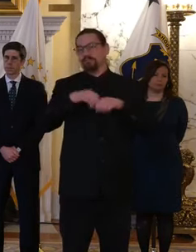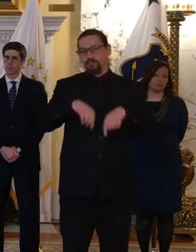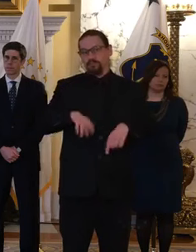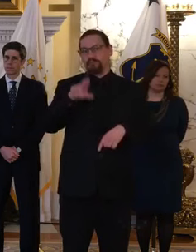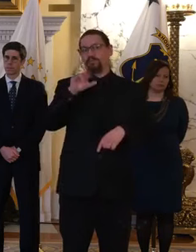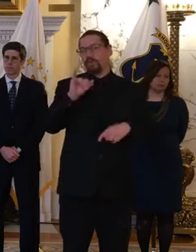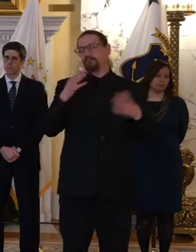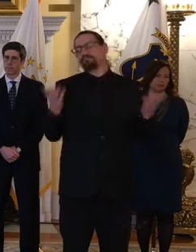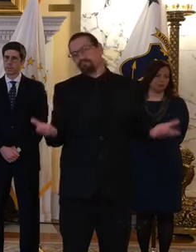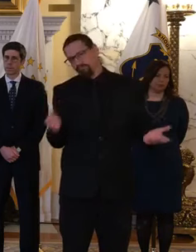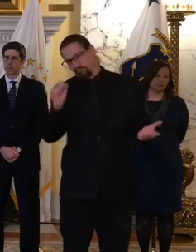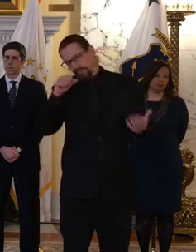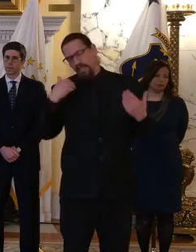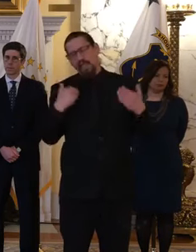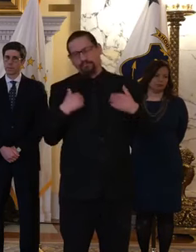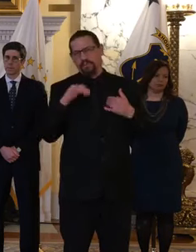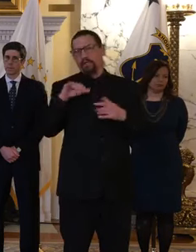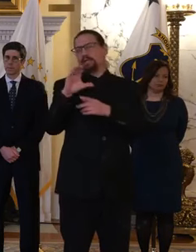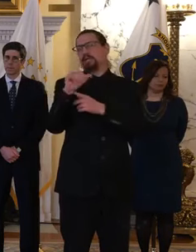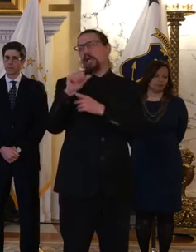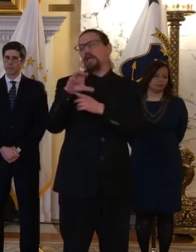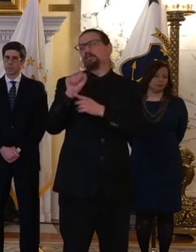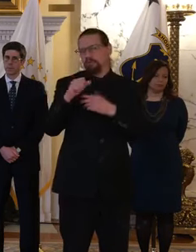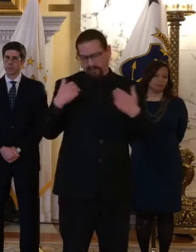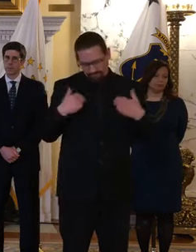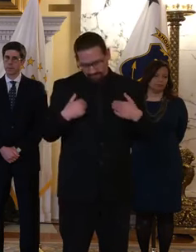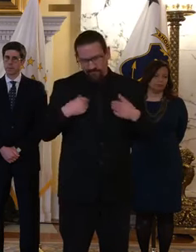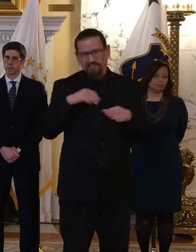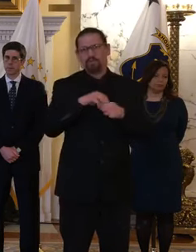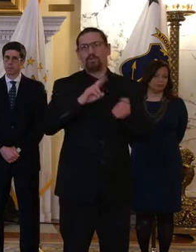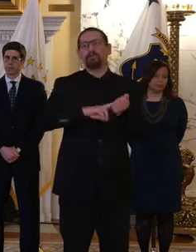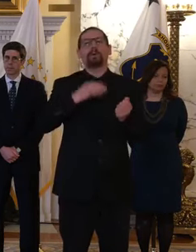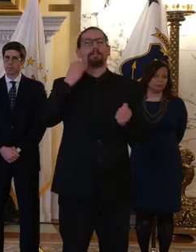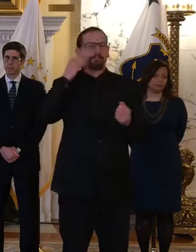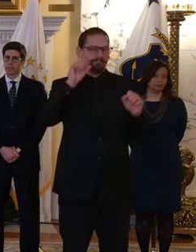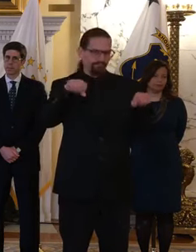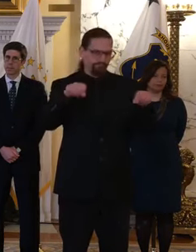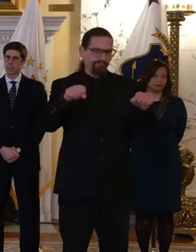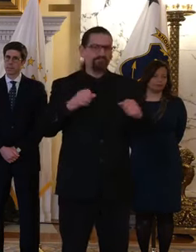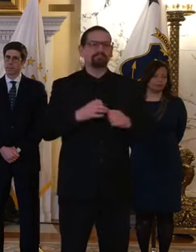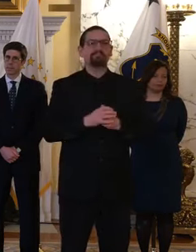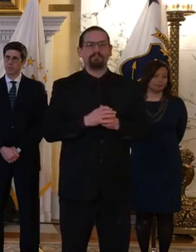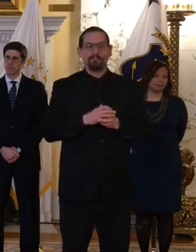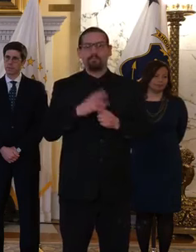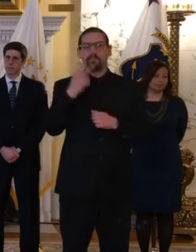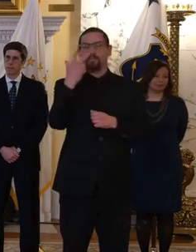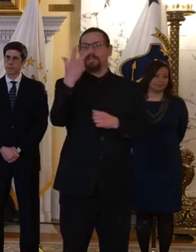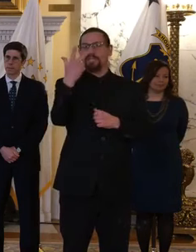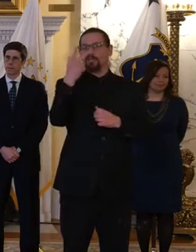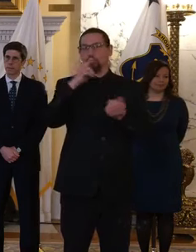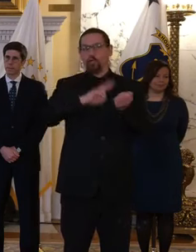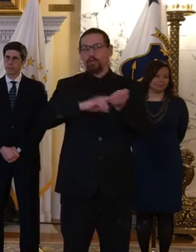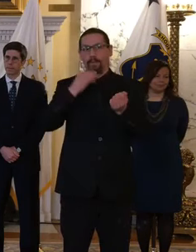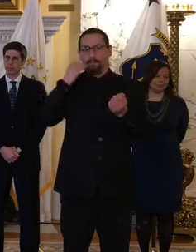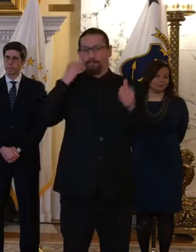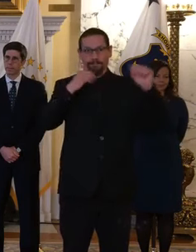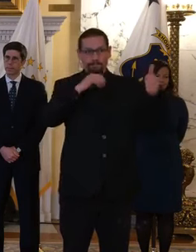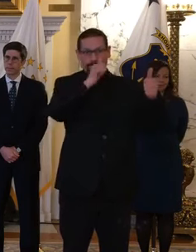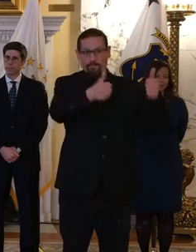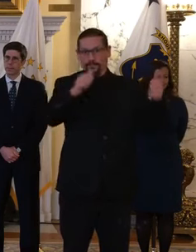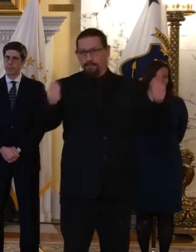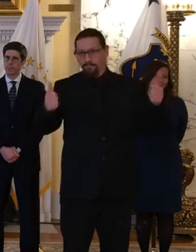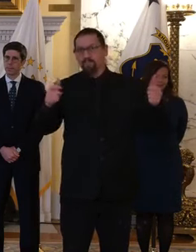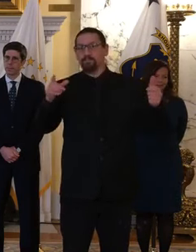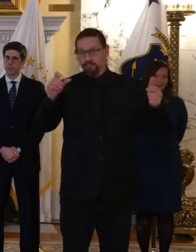We have had approximately 15 cases in 3 different nursing homes. In response, we have